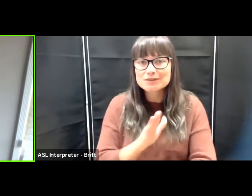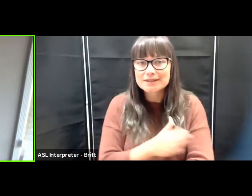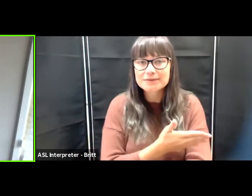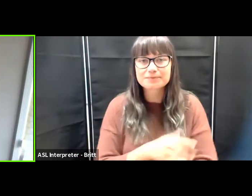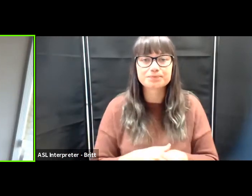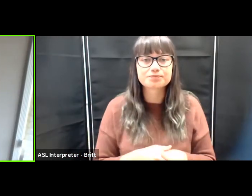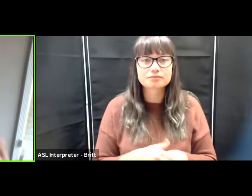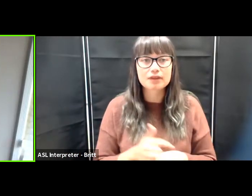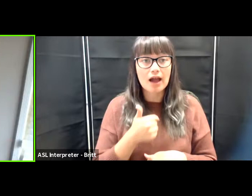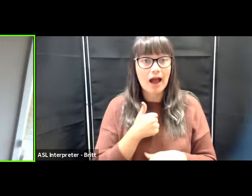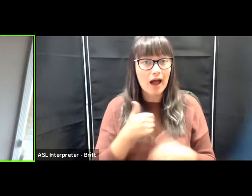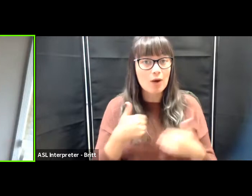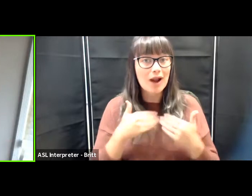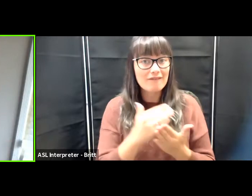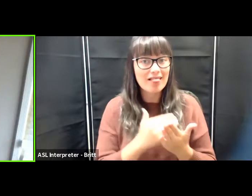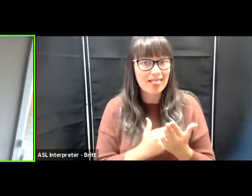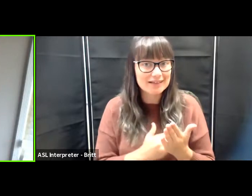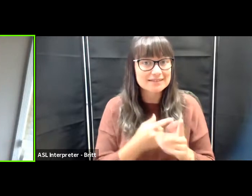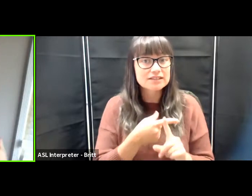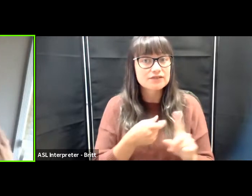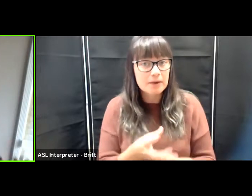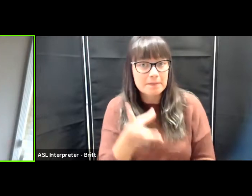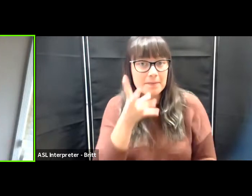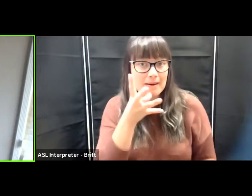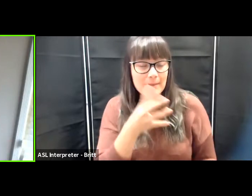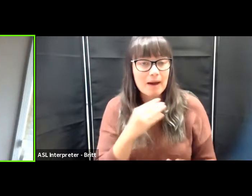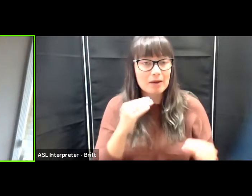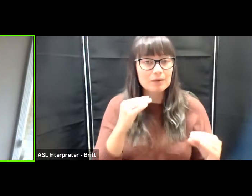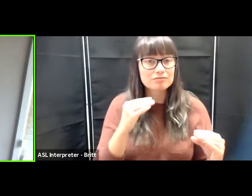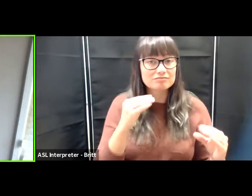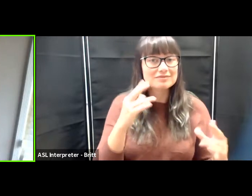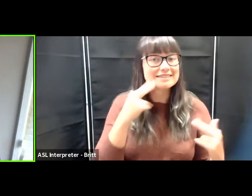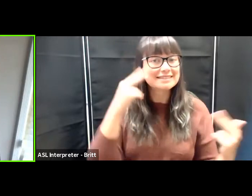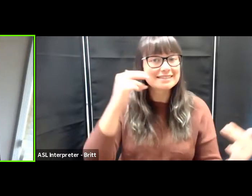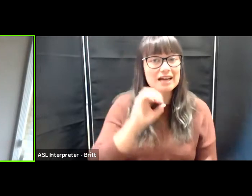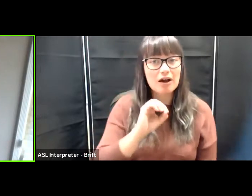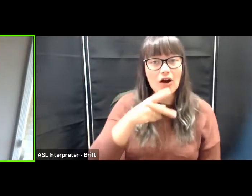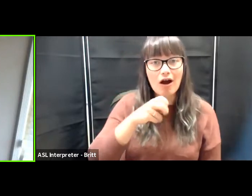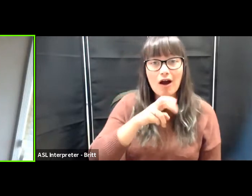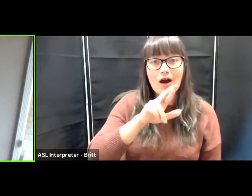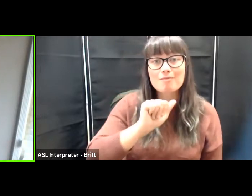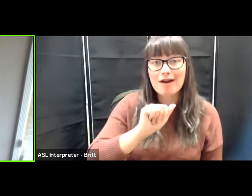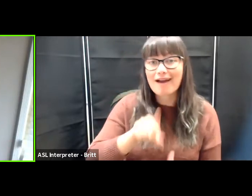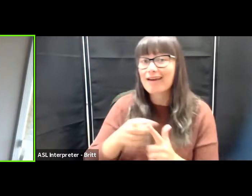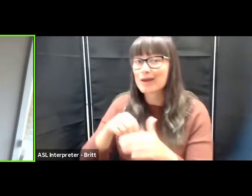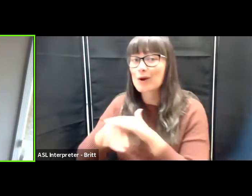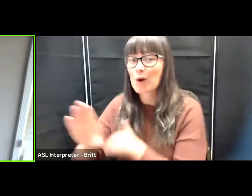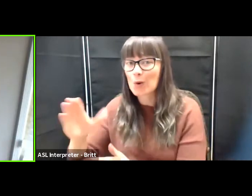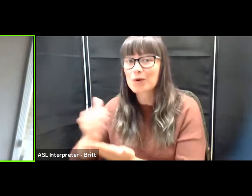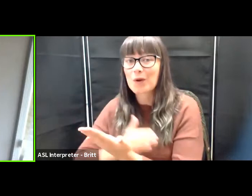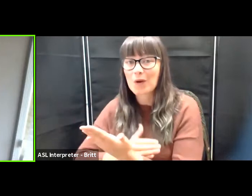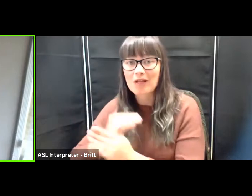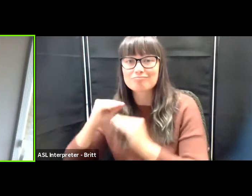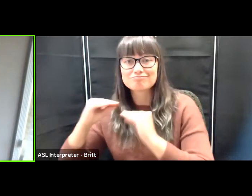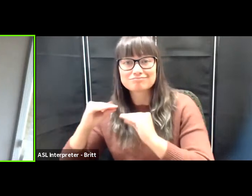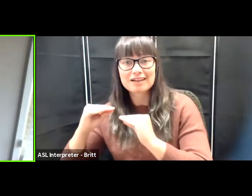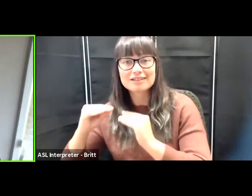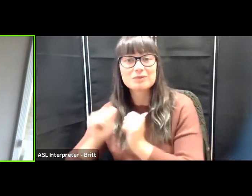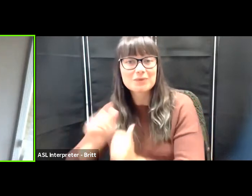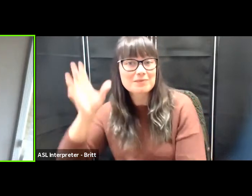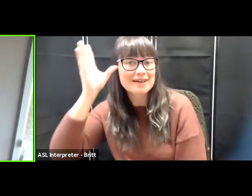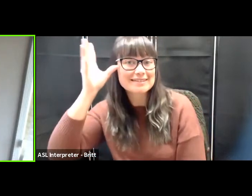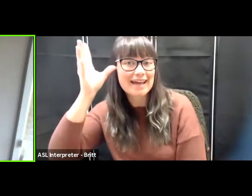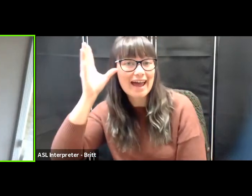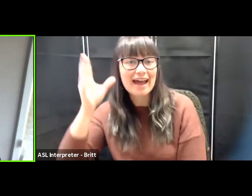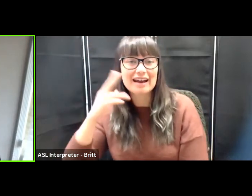I would take lessons with my mom, and I would sing opera and musical theater with her, and then I would go in for my lessons with my dad, and I would sing,